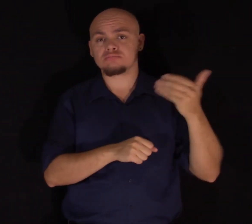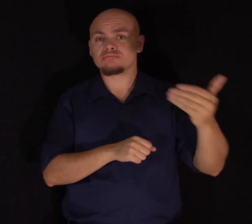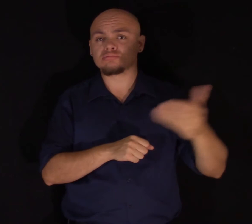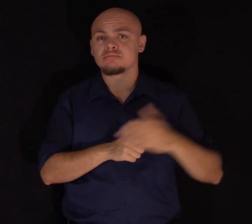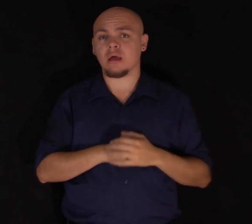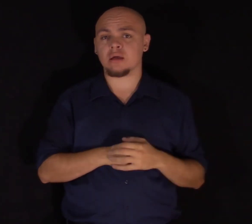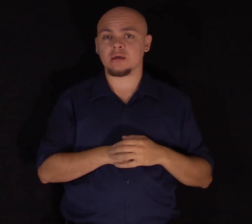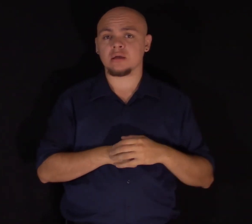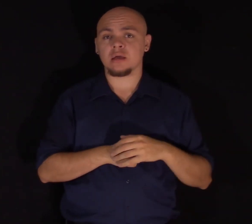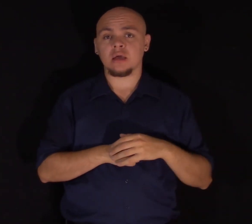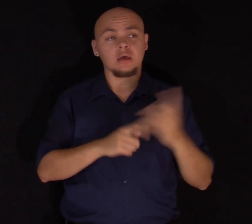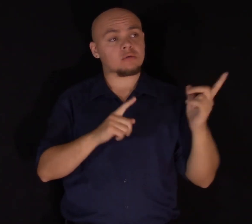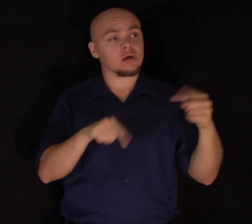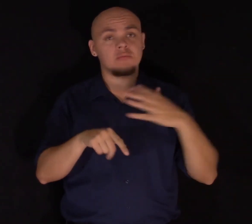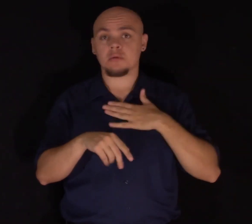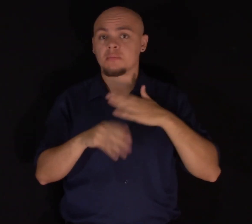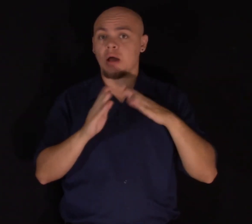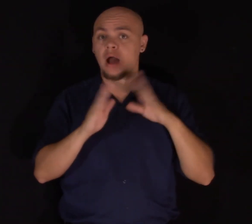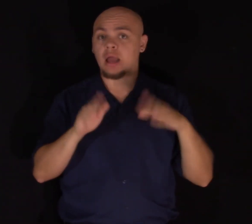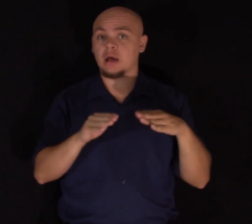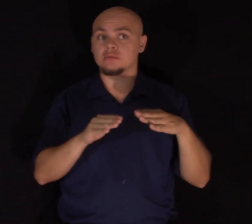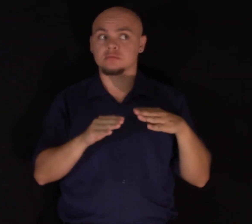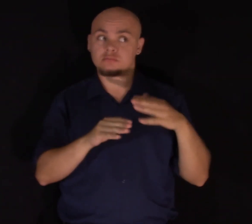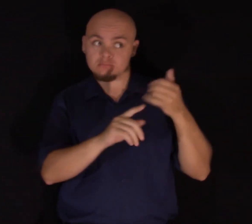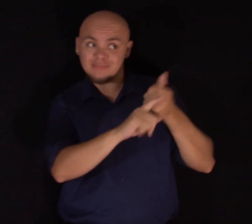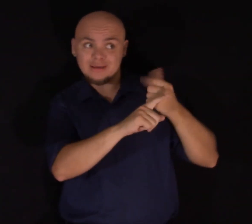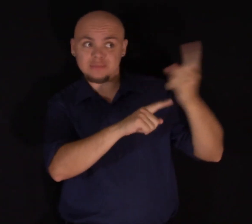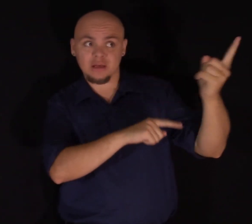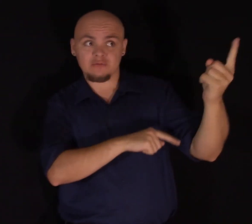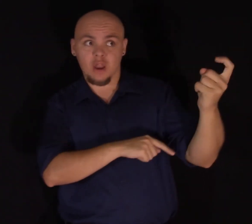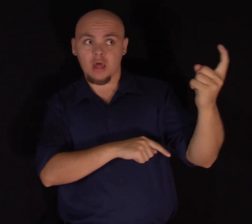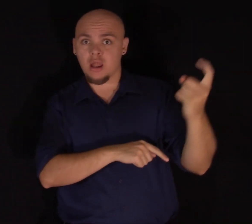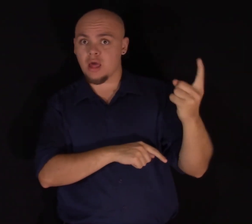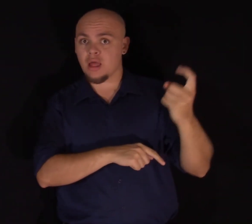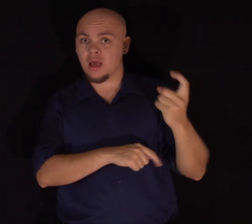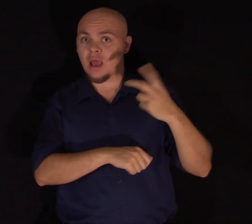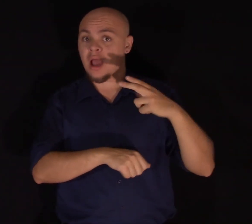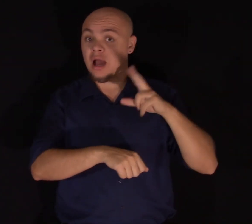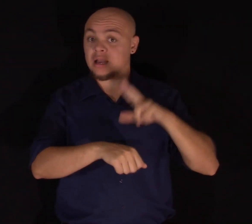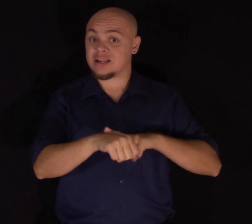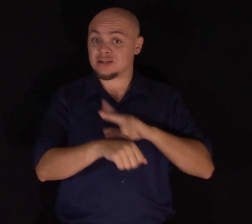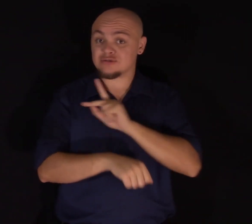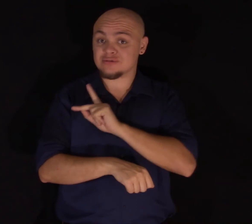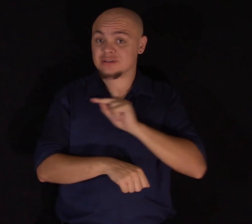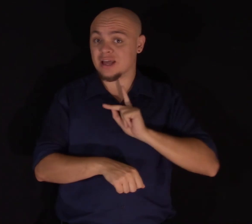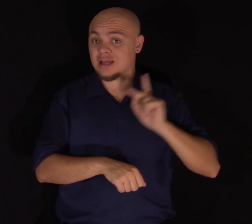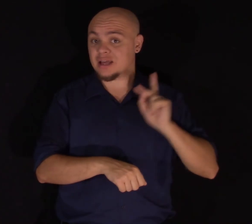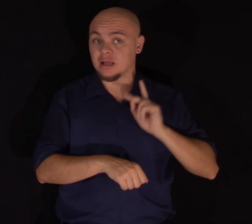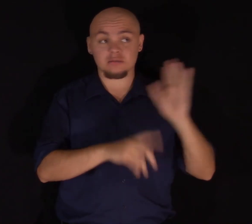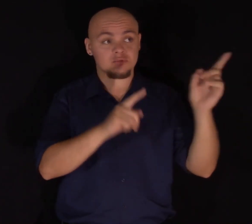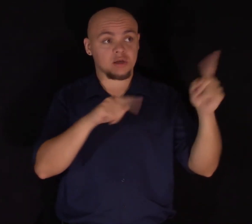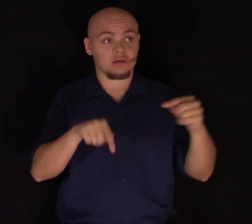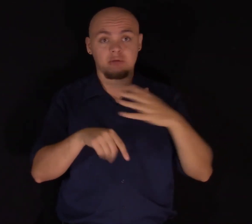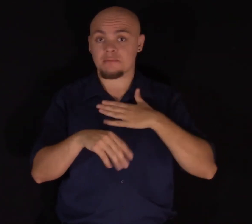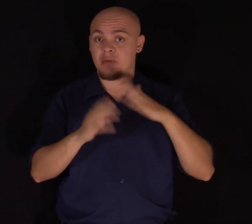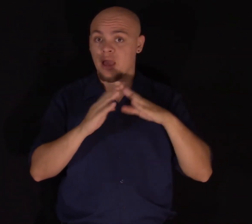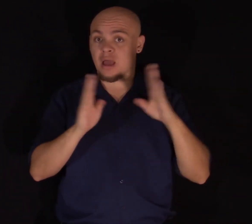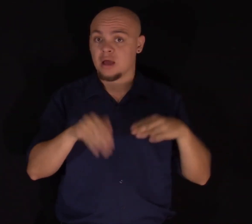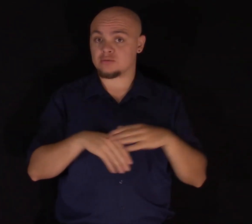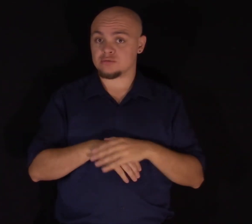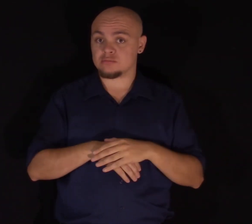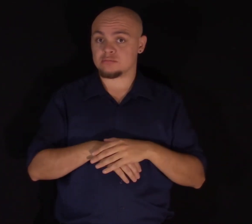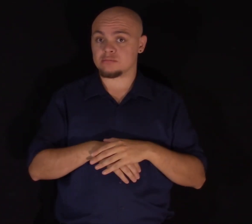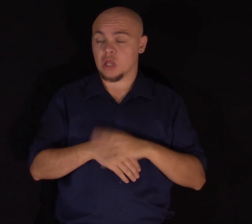began coming down to my house by himself, a national leader in the Ku Klux Klan. And then he began inviting me to